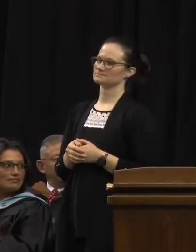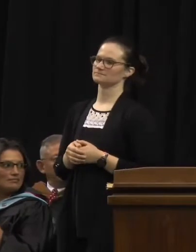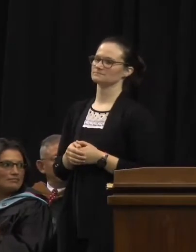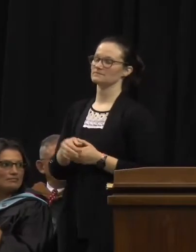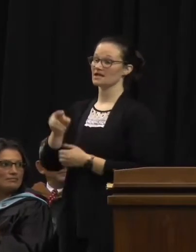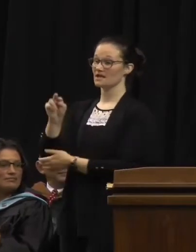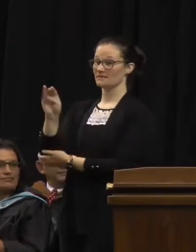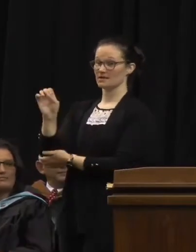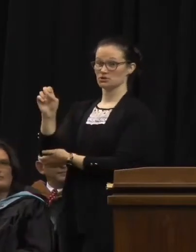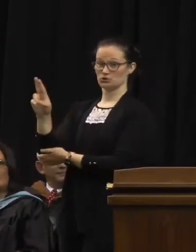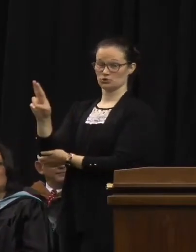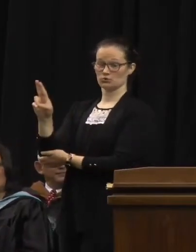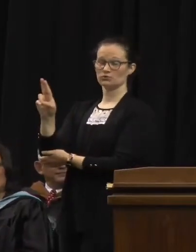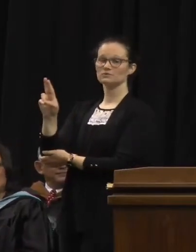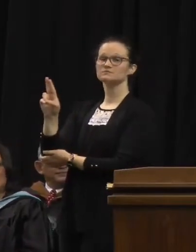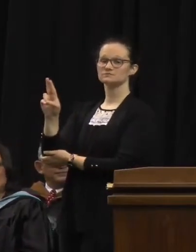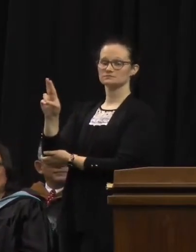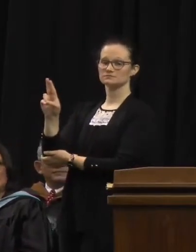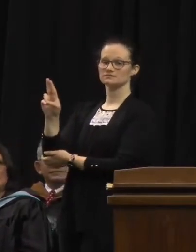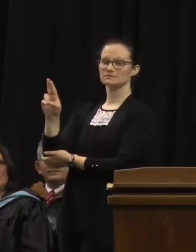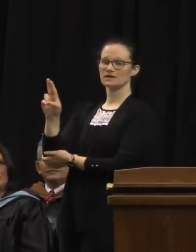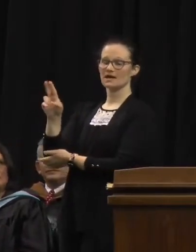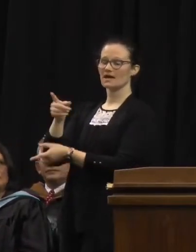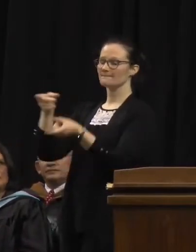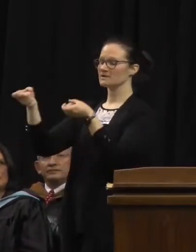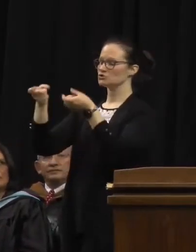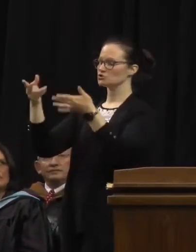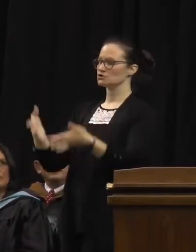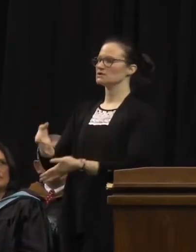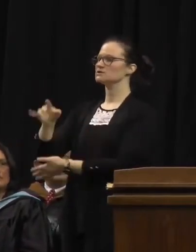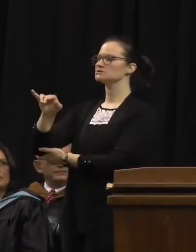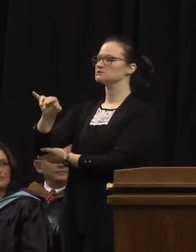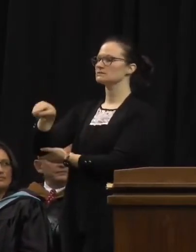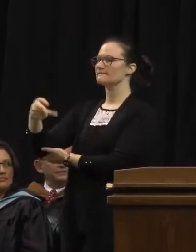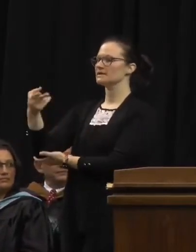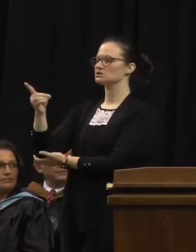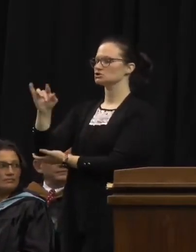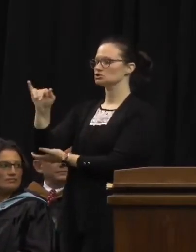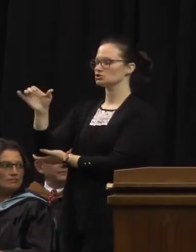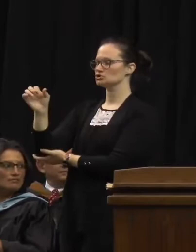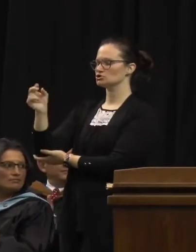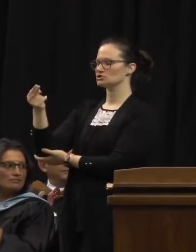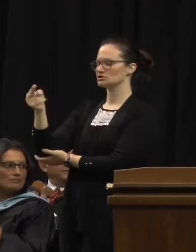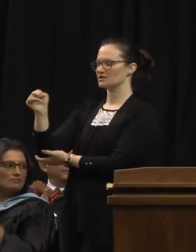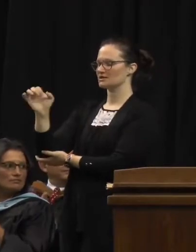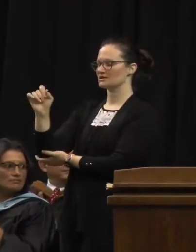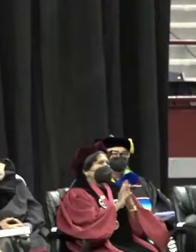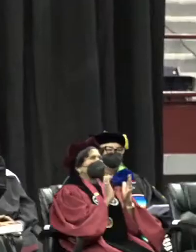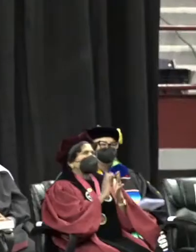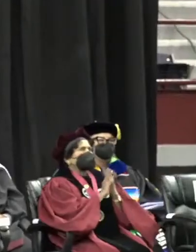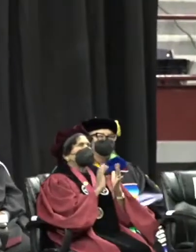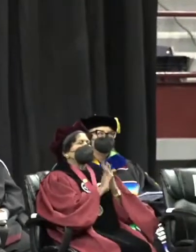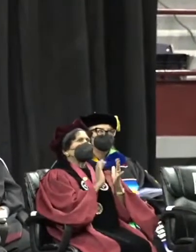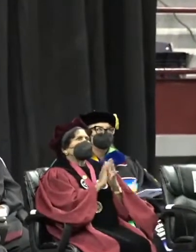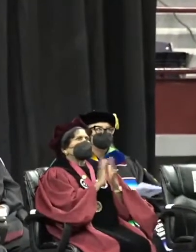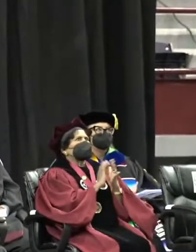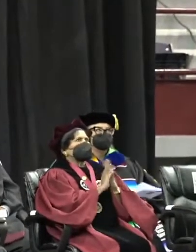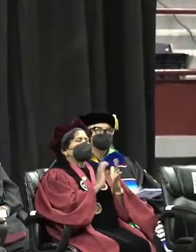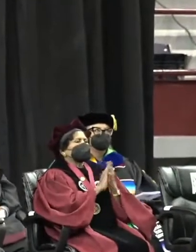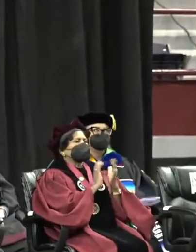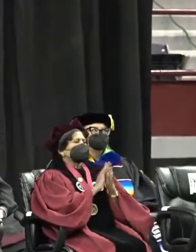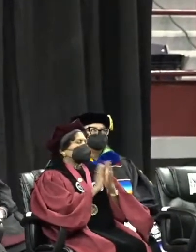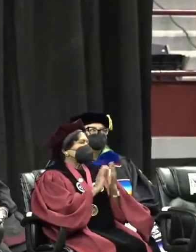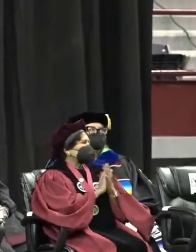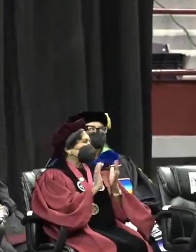New Mexico State University Administrator, Dr. Ruth Johnston, Vice Chancellor and Chief